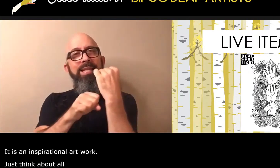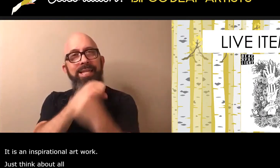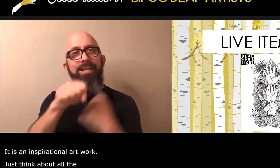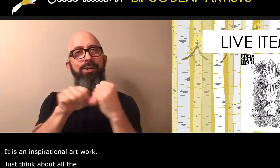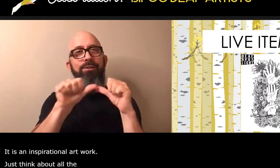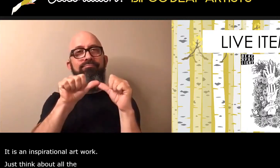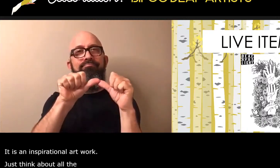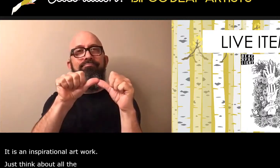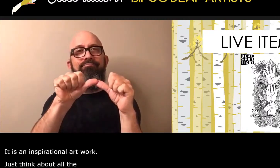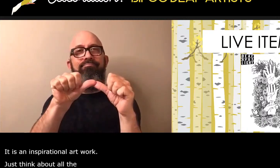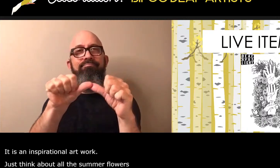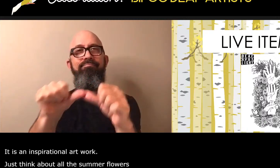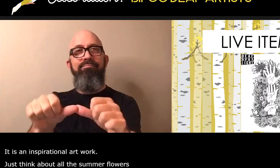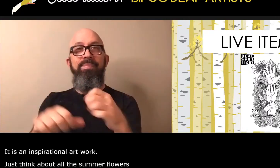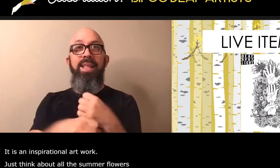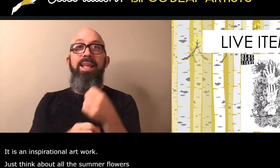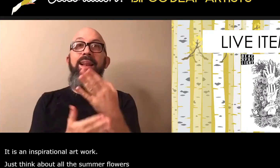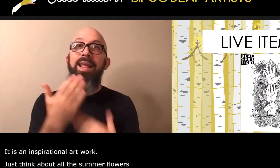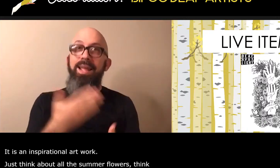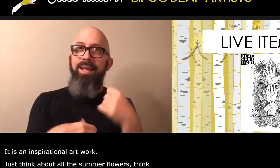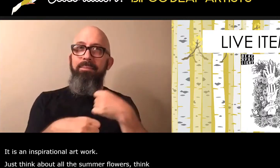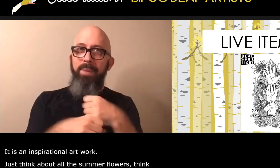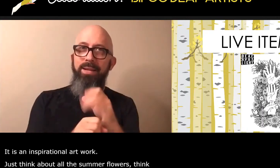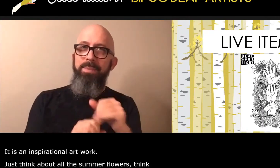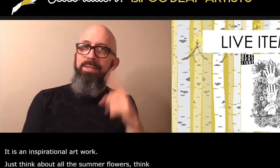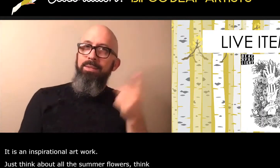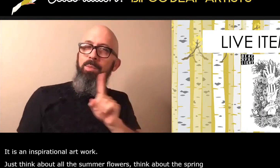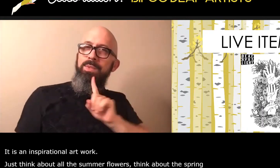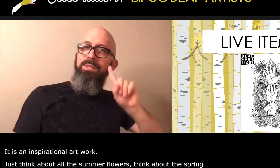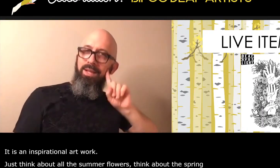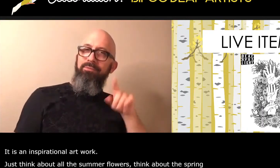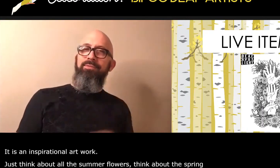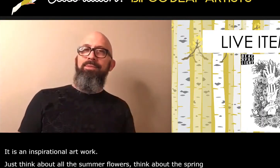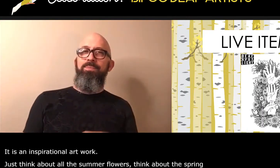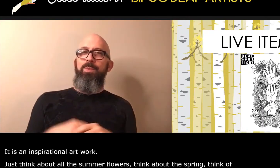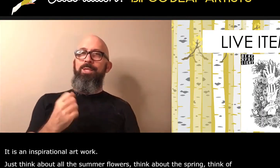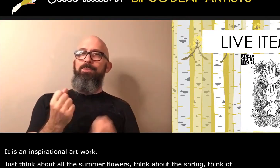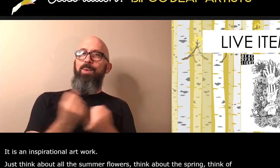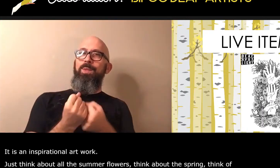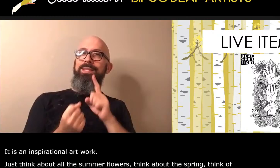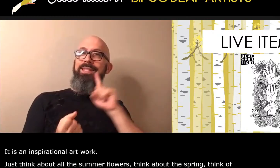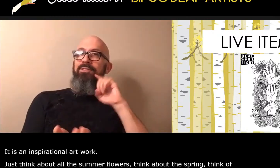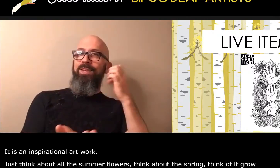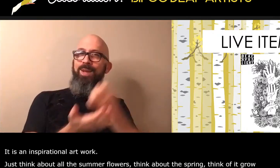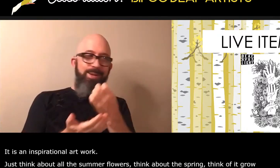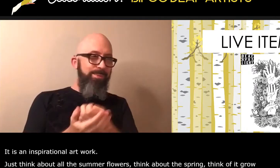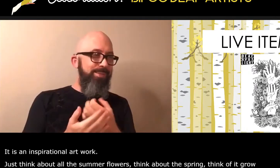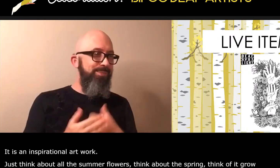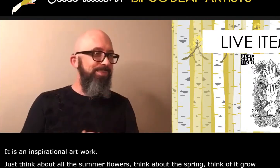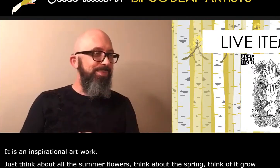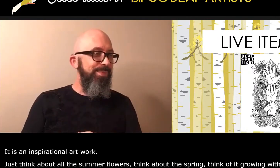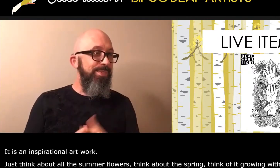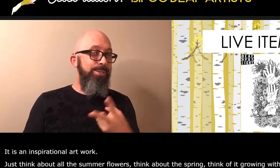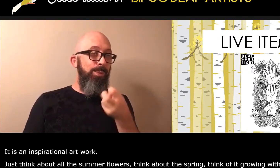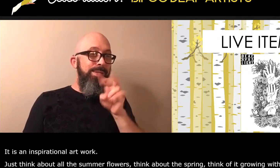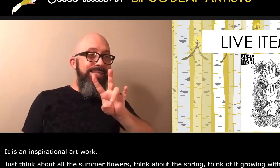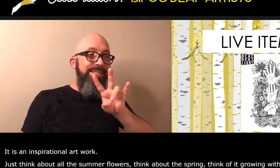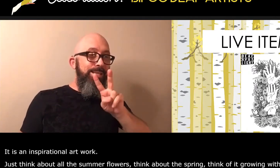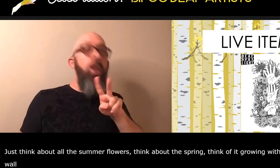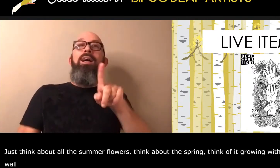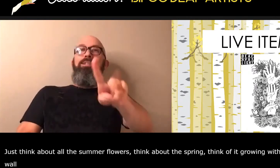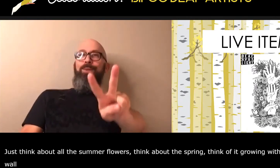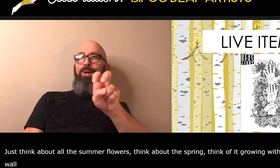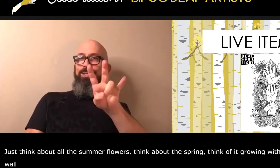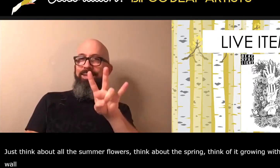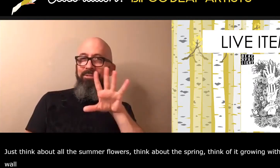Think about creativity that will continue throughout the year with this on your wall. And it is handmade by a deaf artist. You are